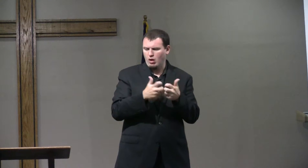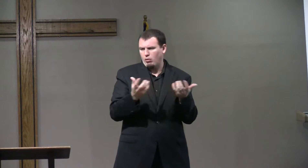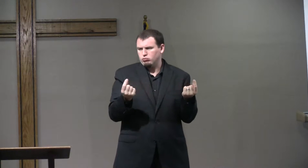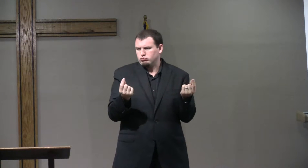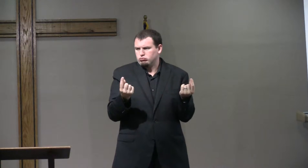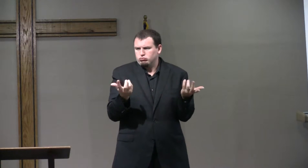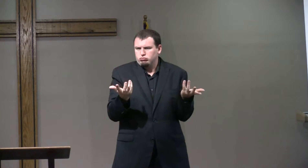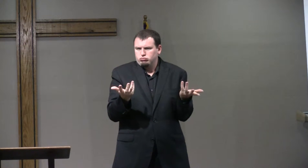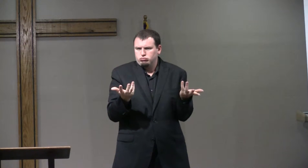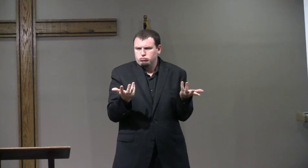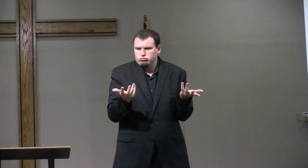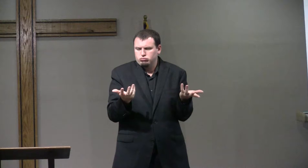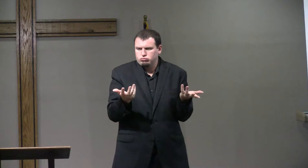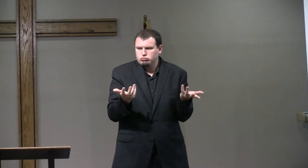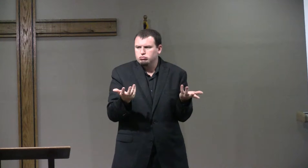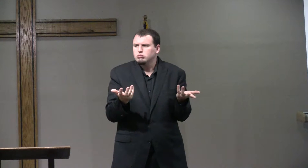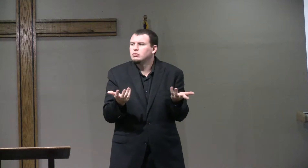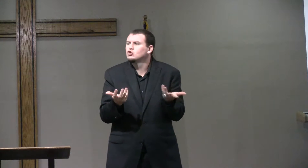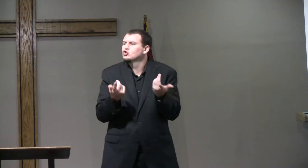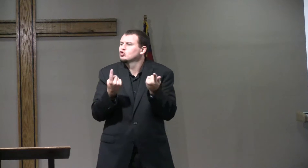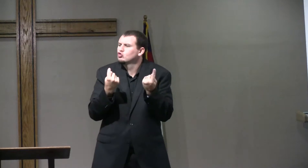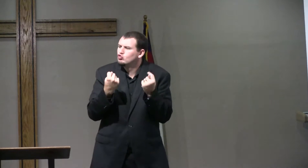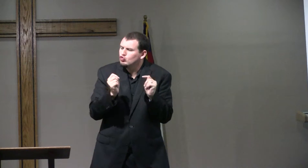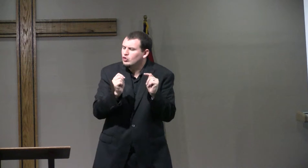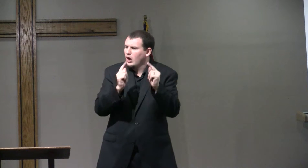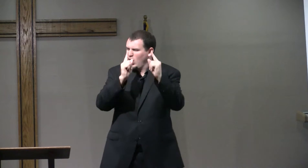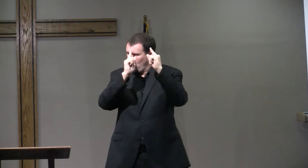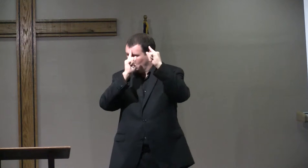How do we solve this? What do we do with this problem?